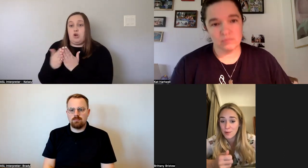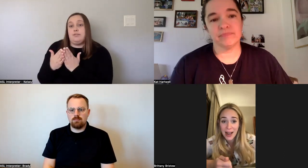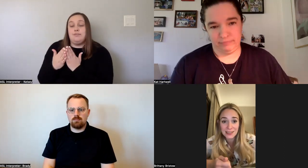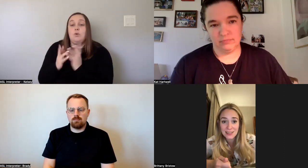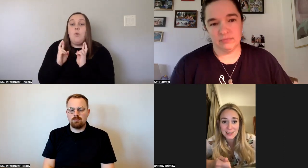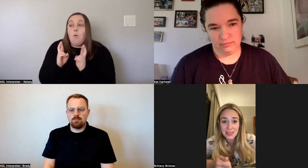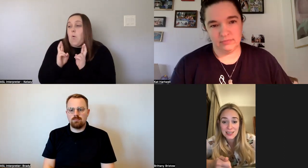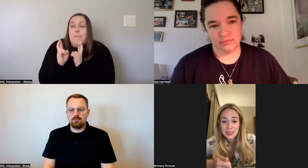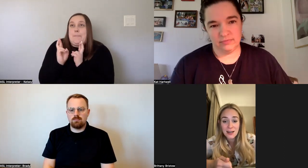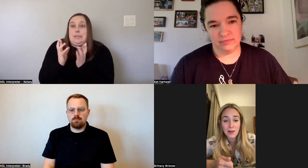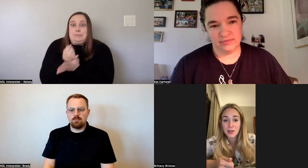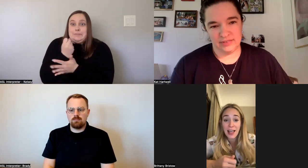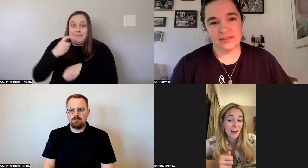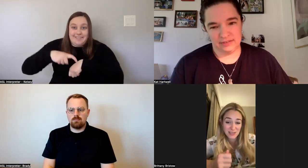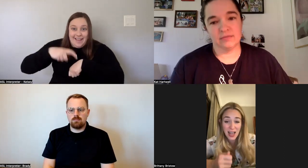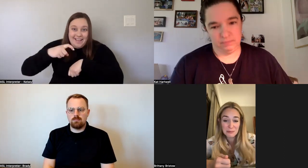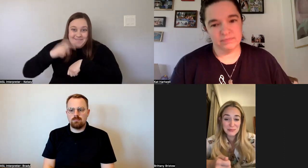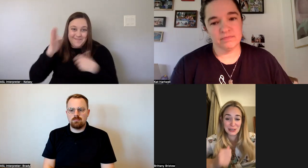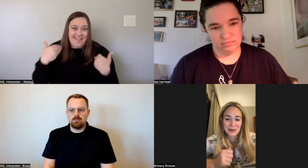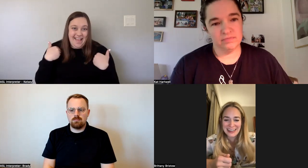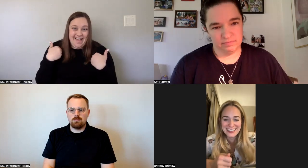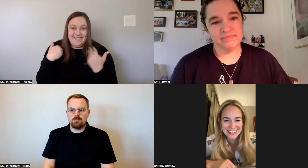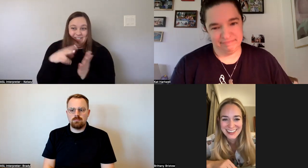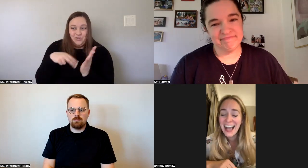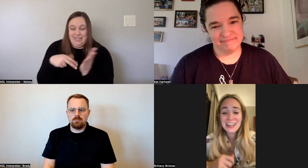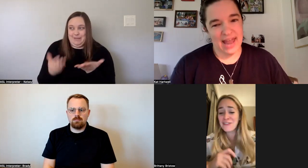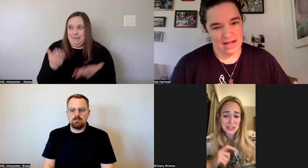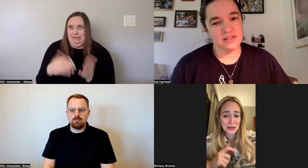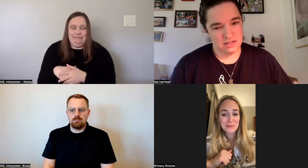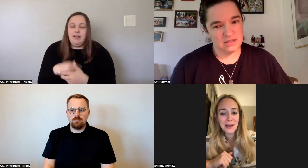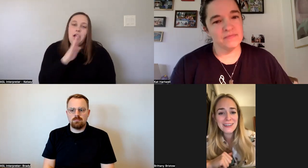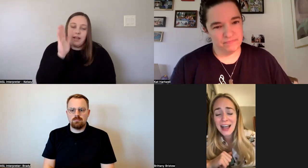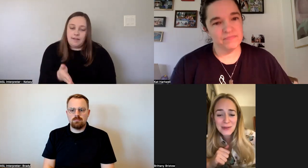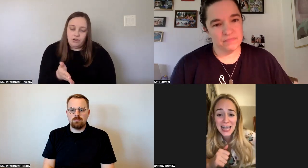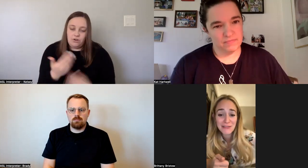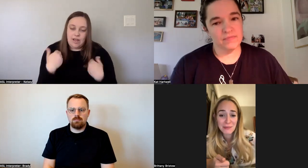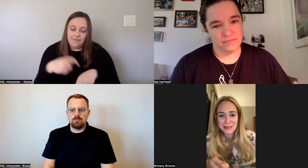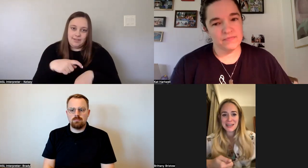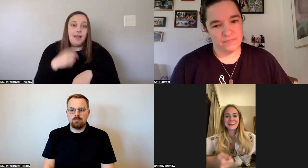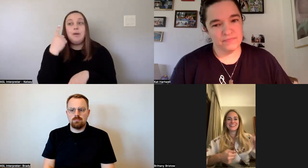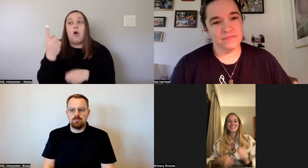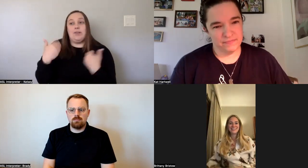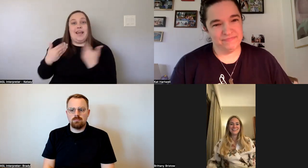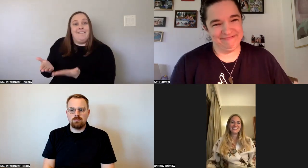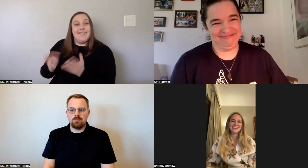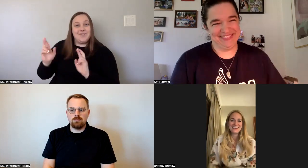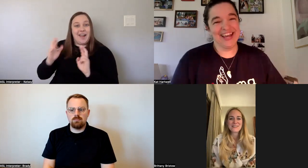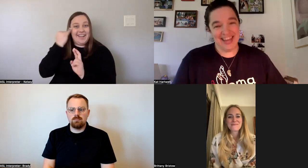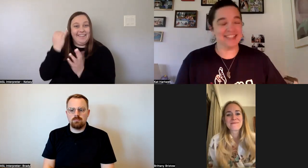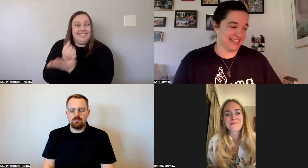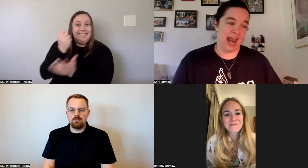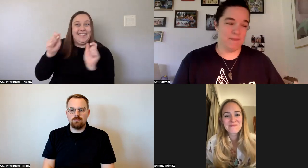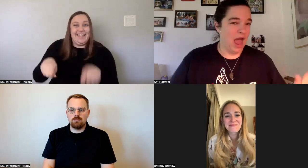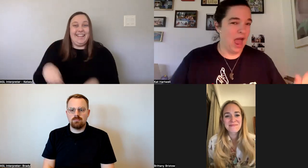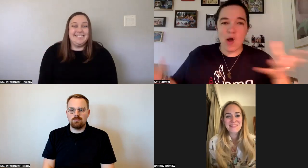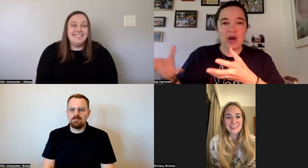somehow miraculously I'm gonna have time to read. I never do, but I always have them with me.